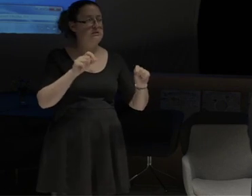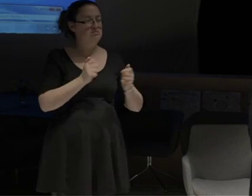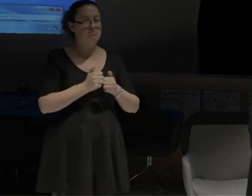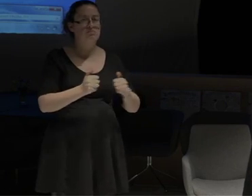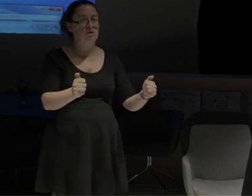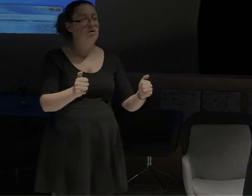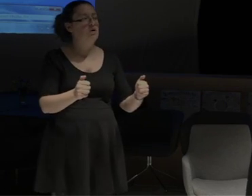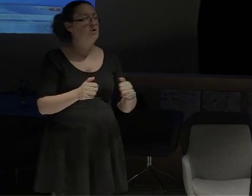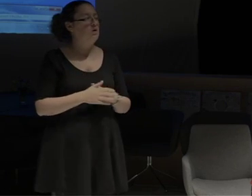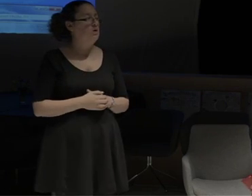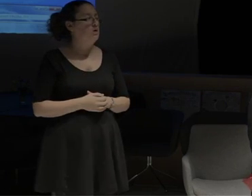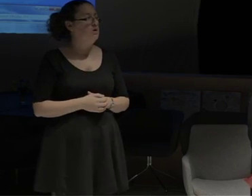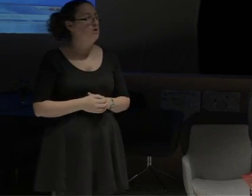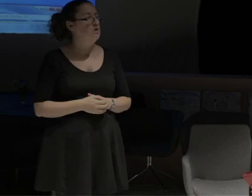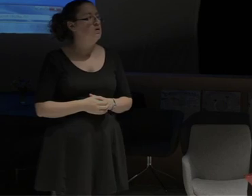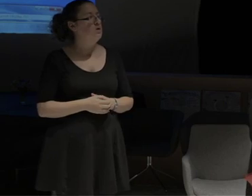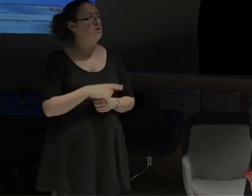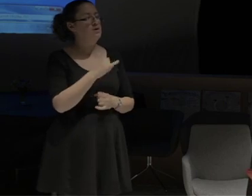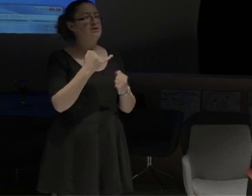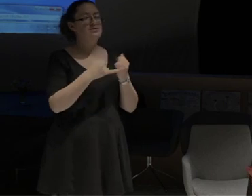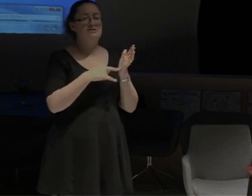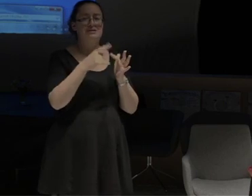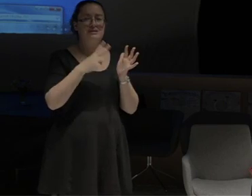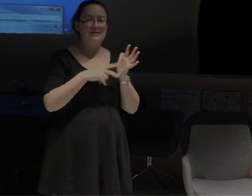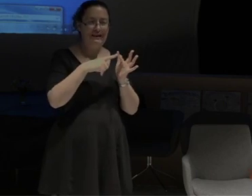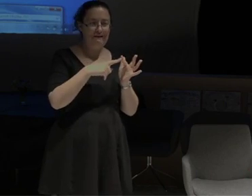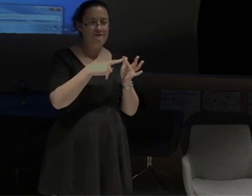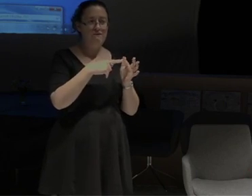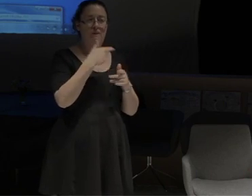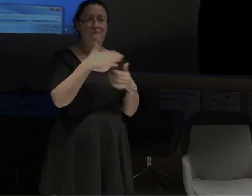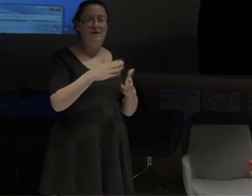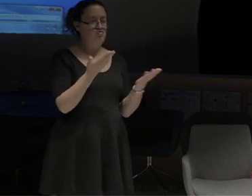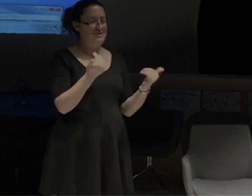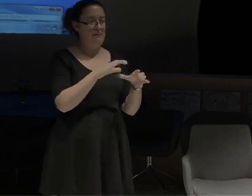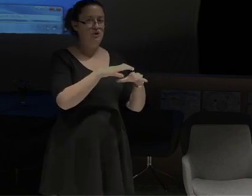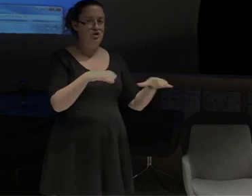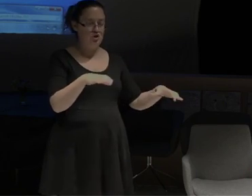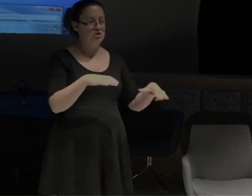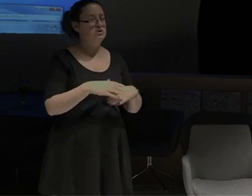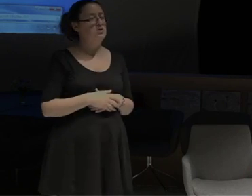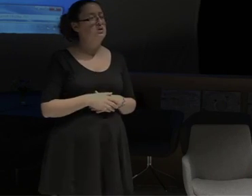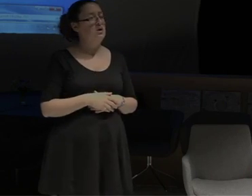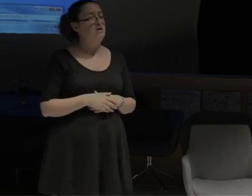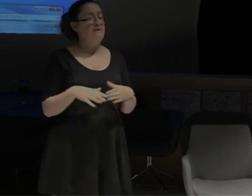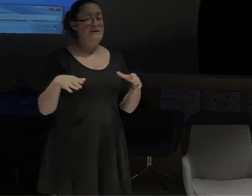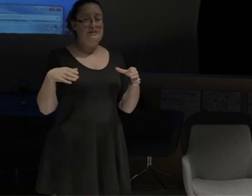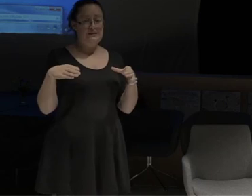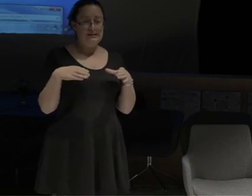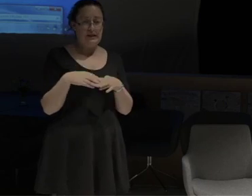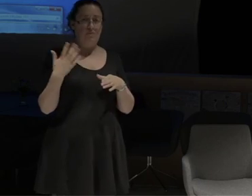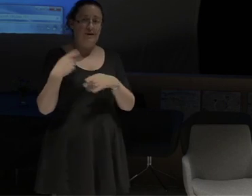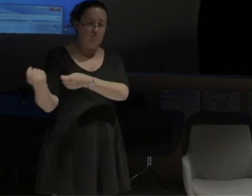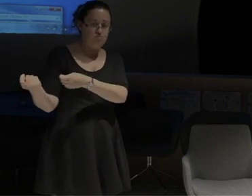letting us have Steve Hartshorn here, who's been on reception and behind the scenes endlessly. We have a team of people who we've kind of brought